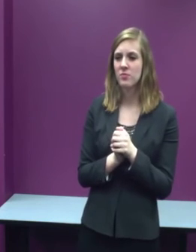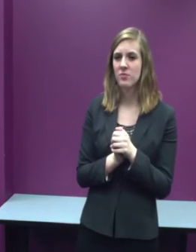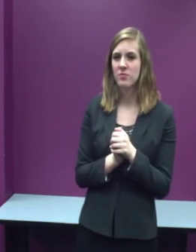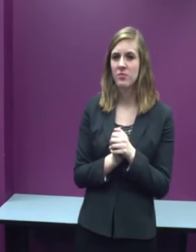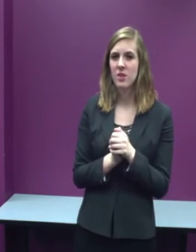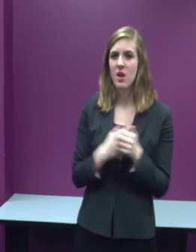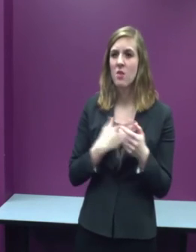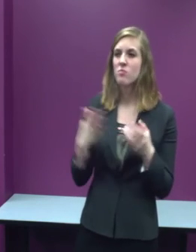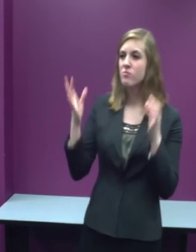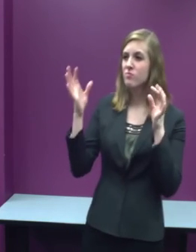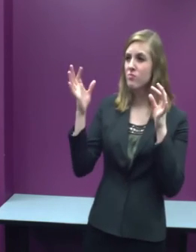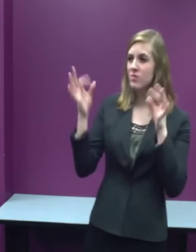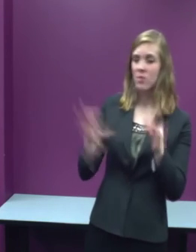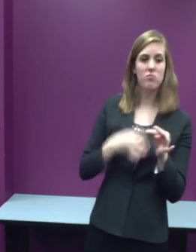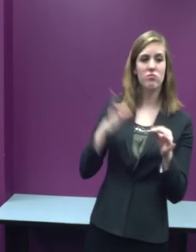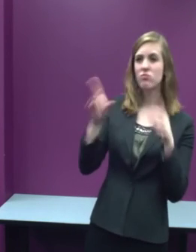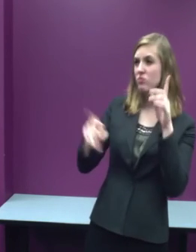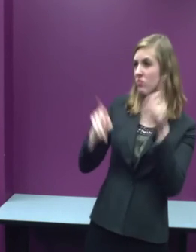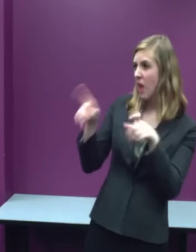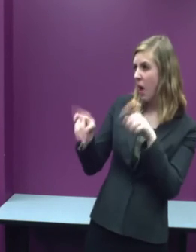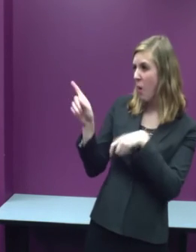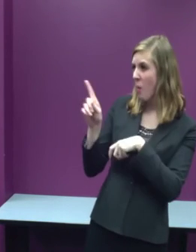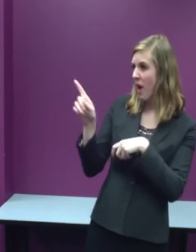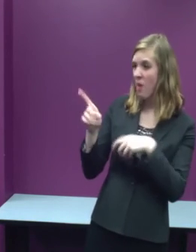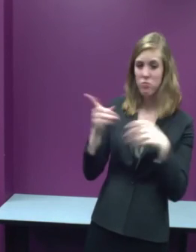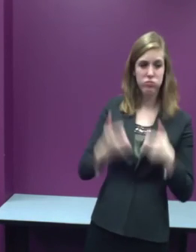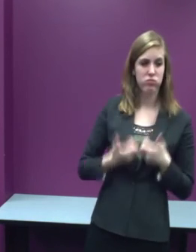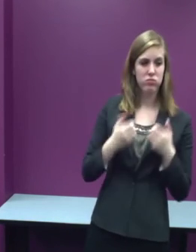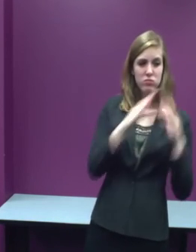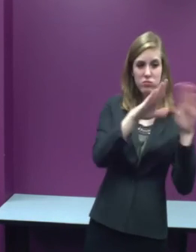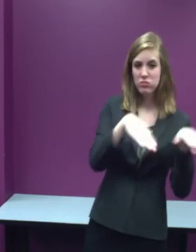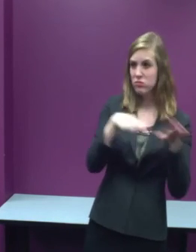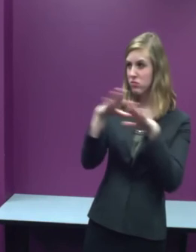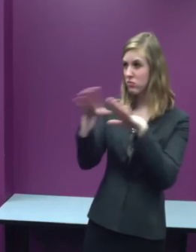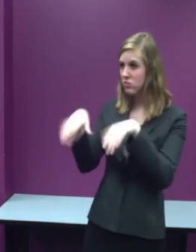recorded U.S. history that a slave or a woman was allowed to vote.